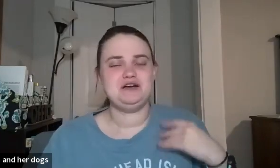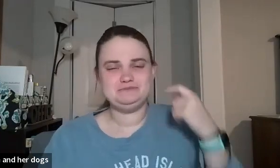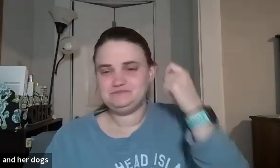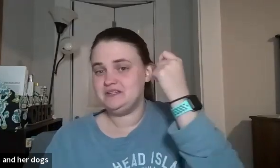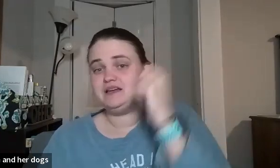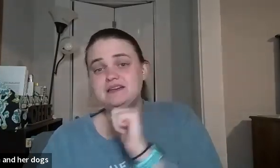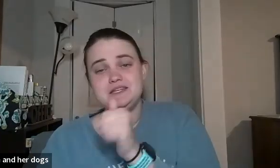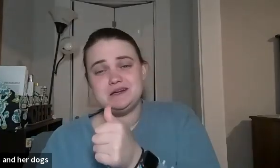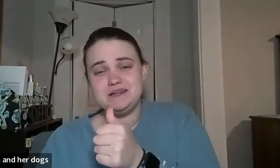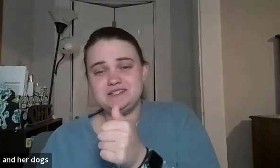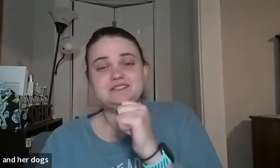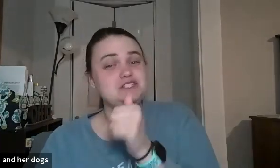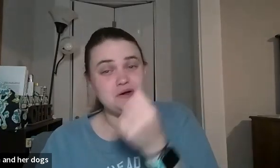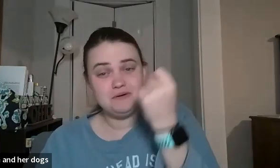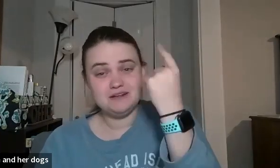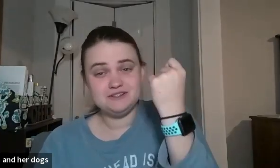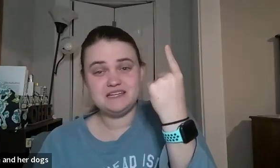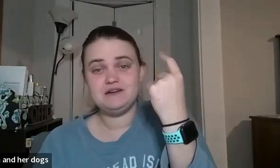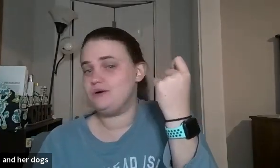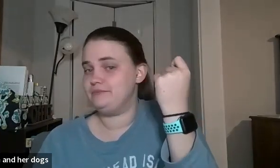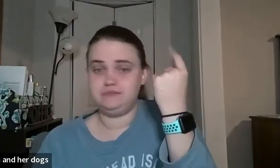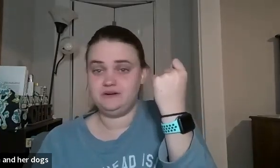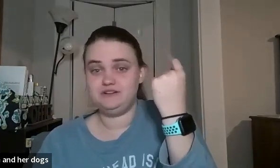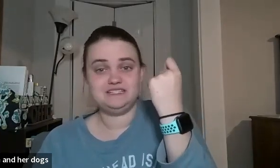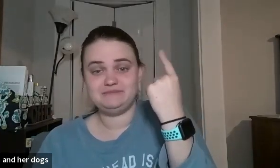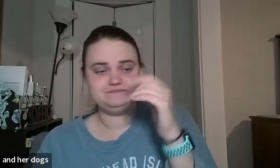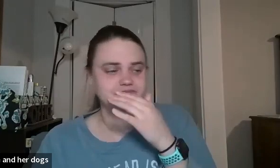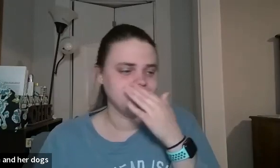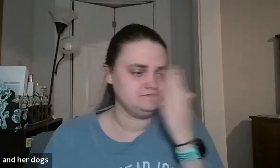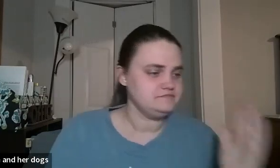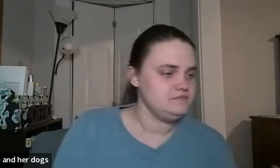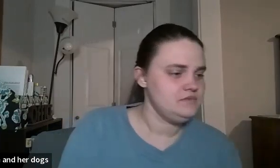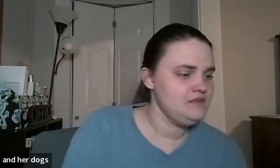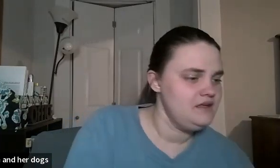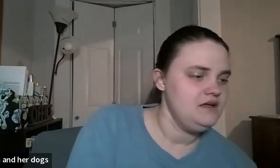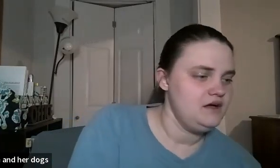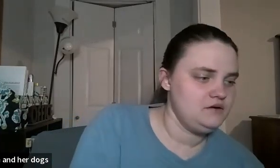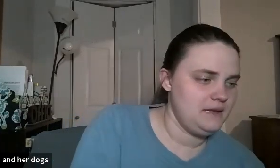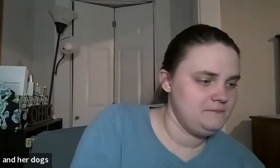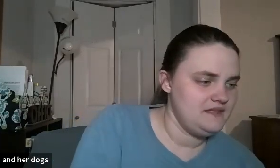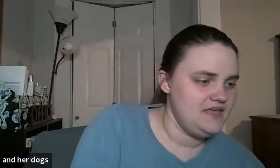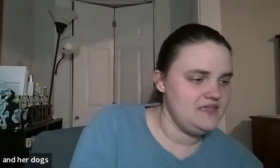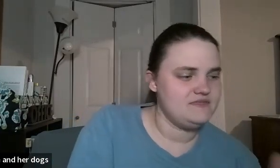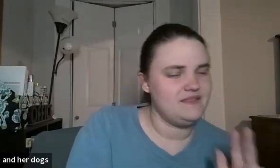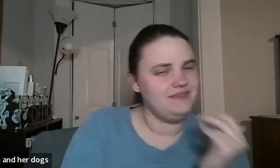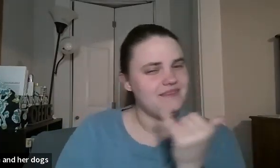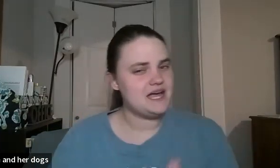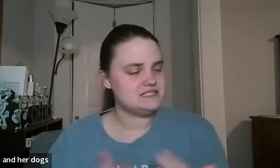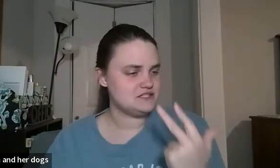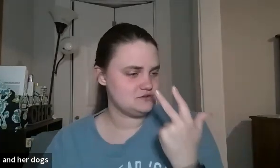So don't understand or don't understand. Okay. And then the last